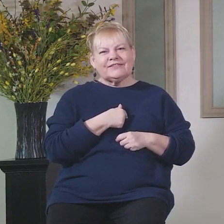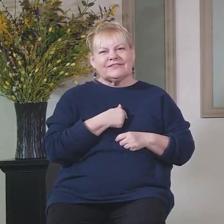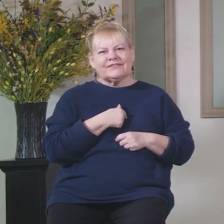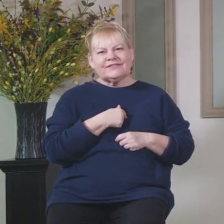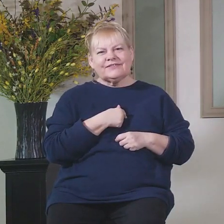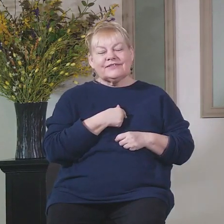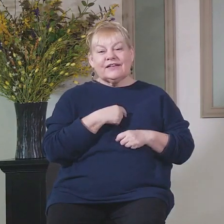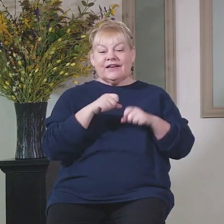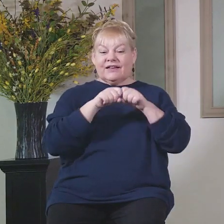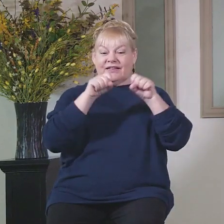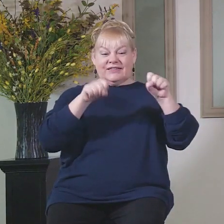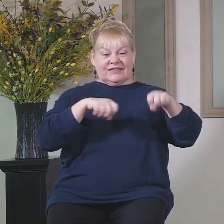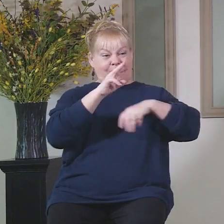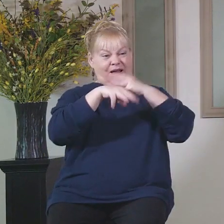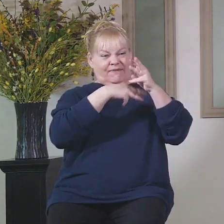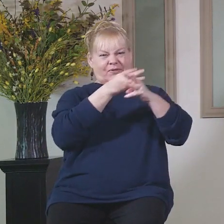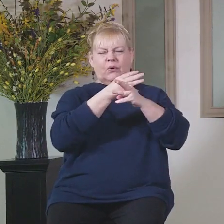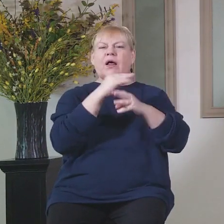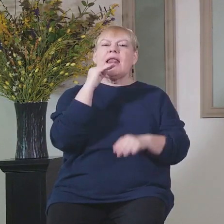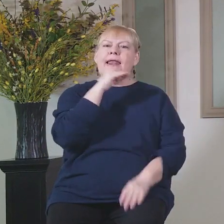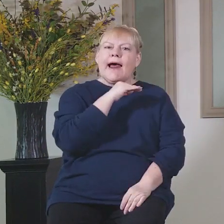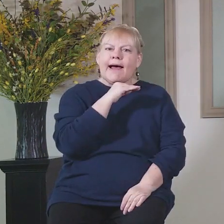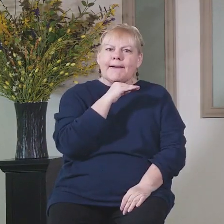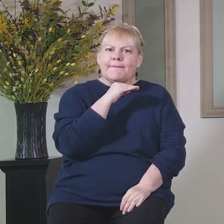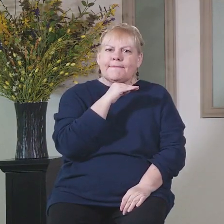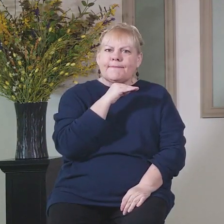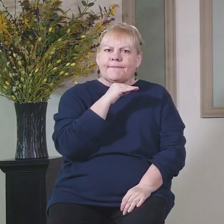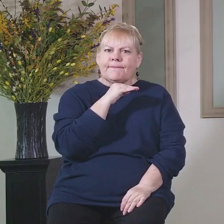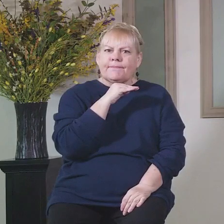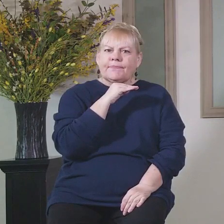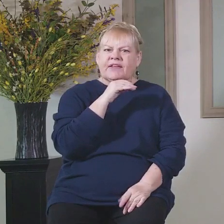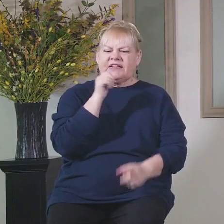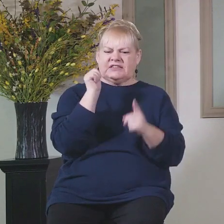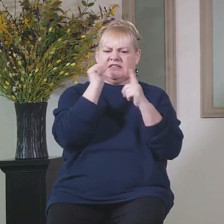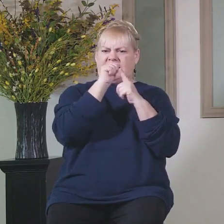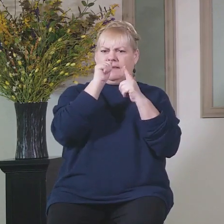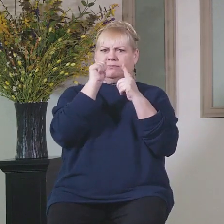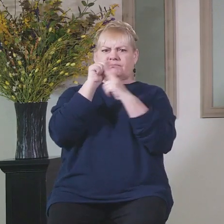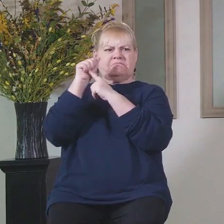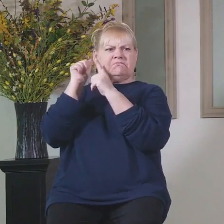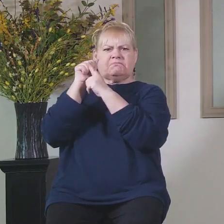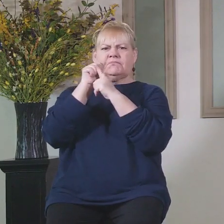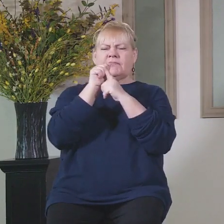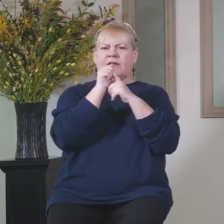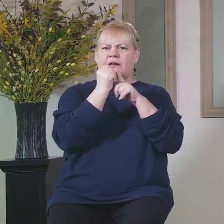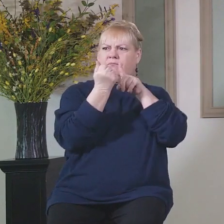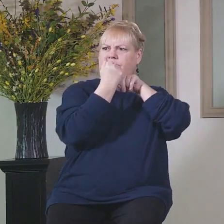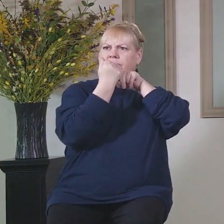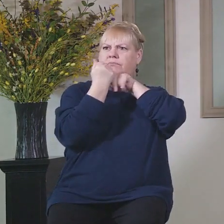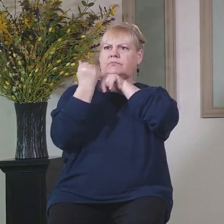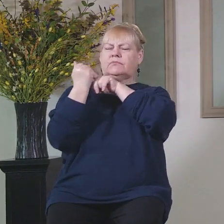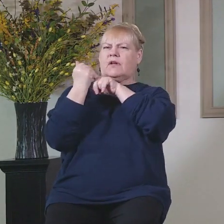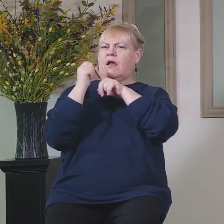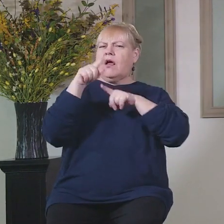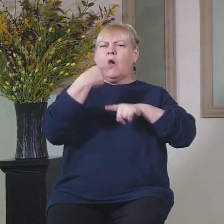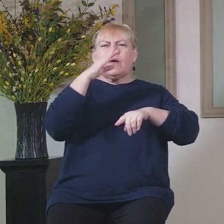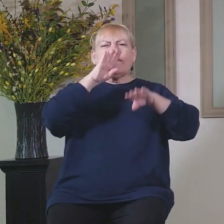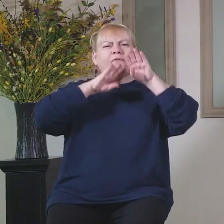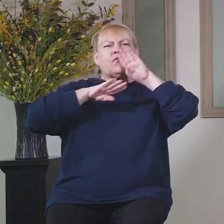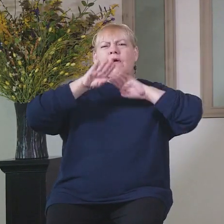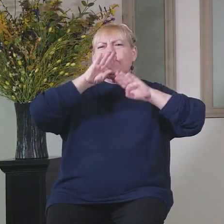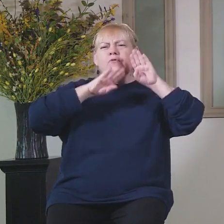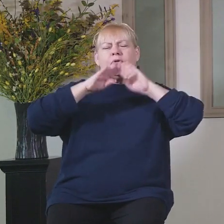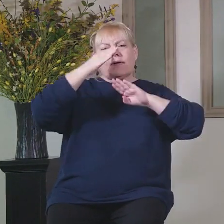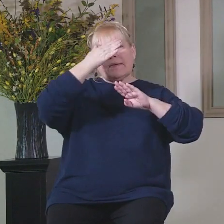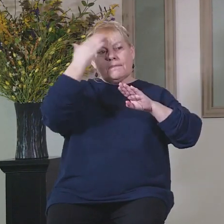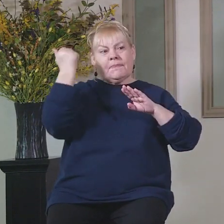See, the system of the world is a lie. It's a deception. And ultimately, it only leads to frustration because, church,